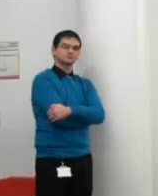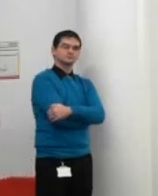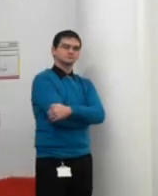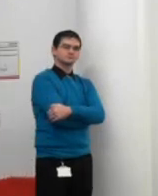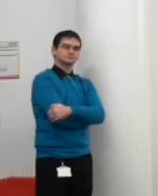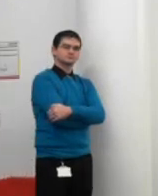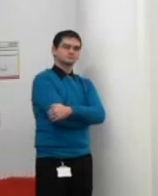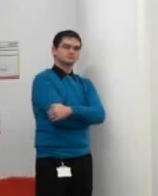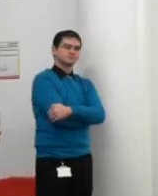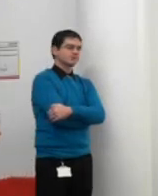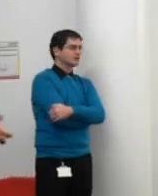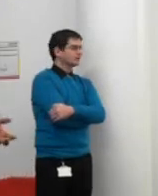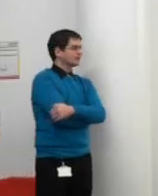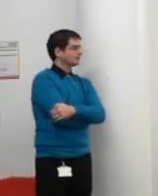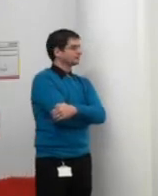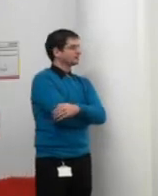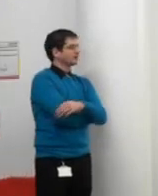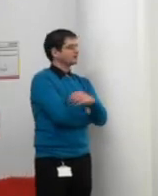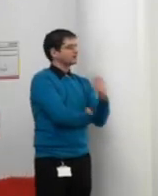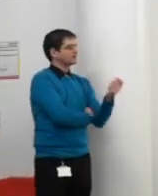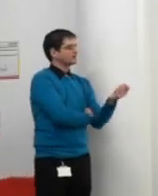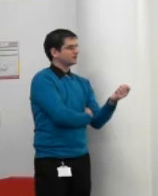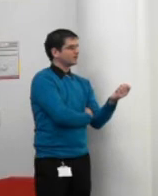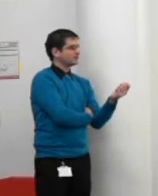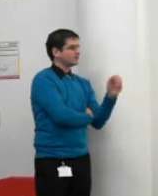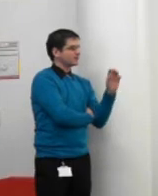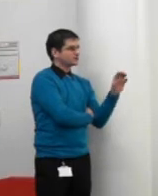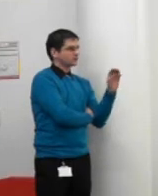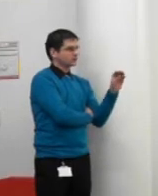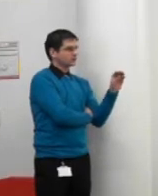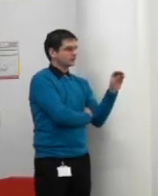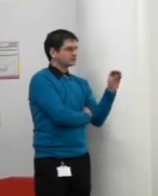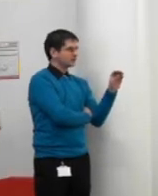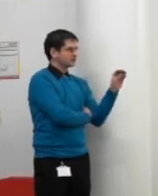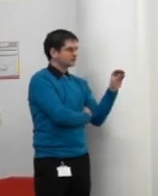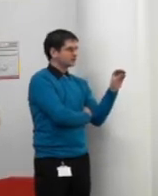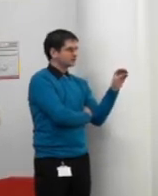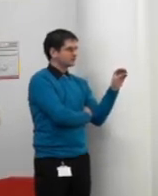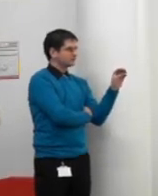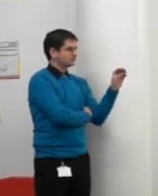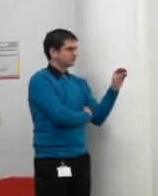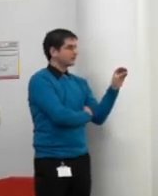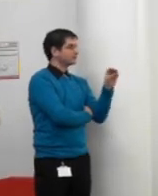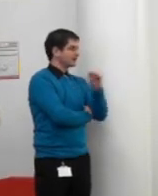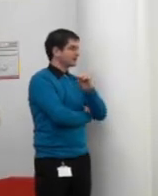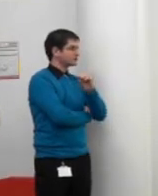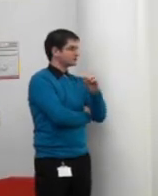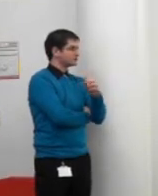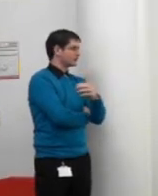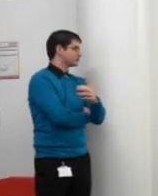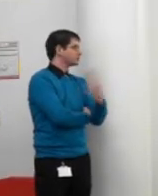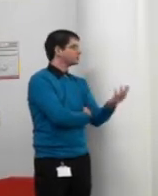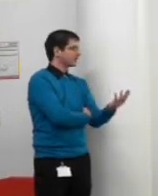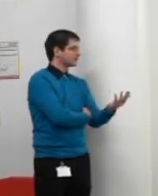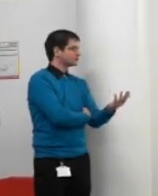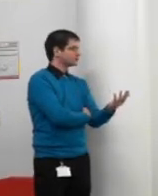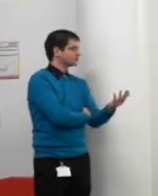even then i think the text you're talking about is that the written text almost like the subtitles yeah